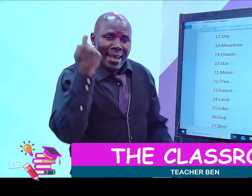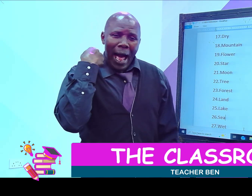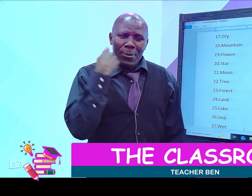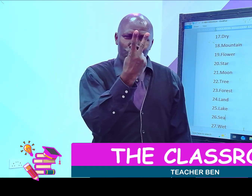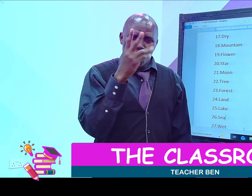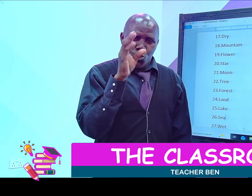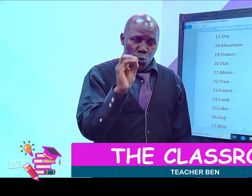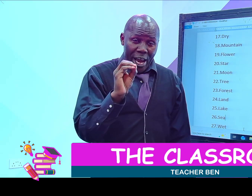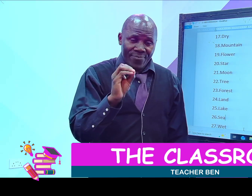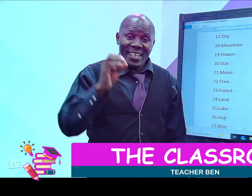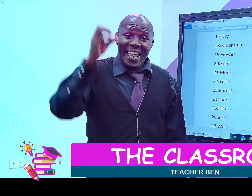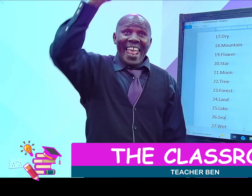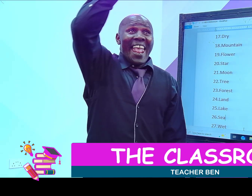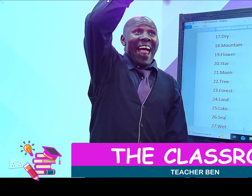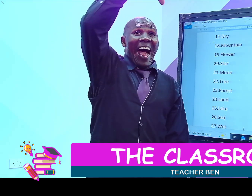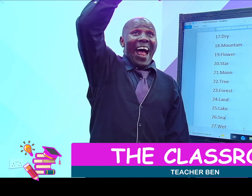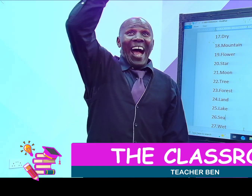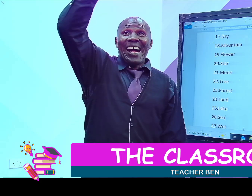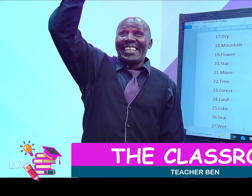20, we have star.